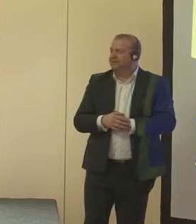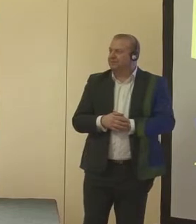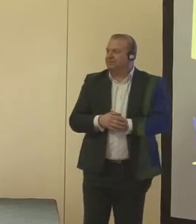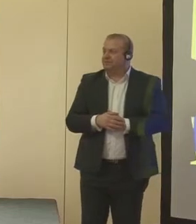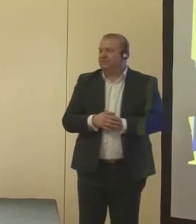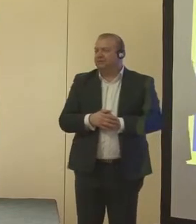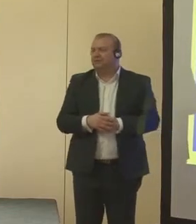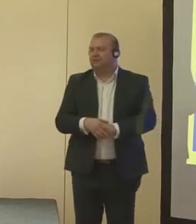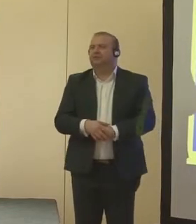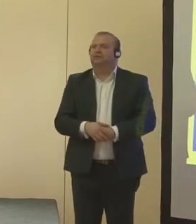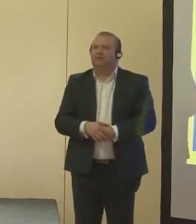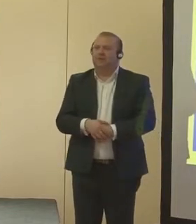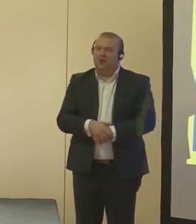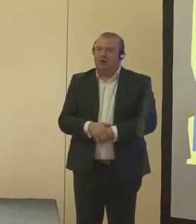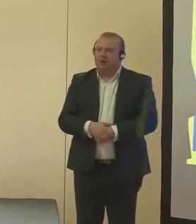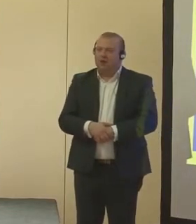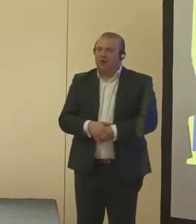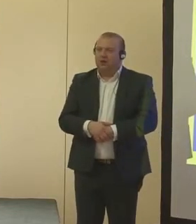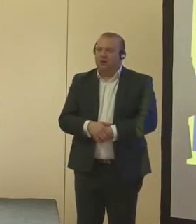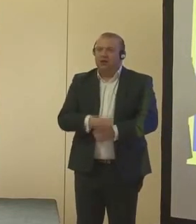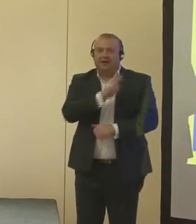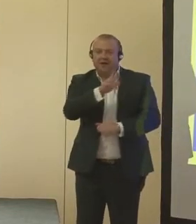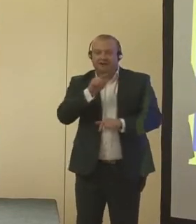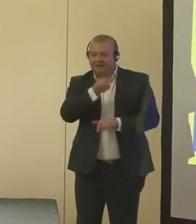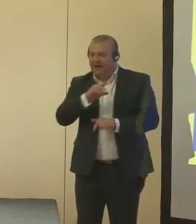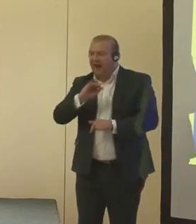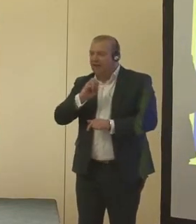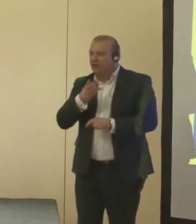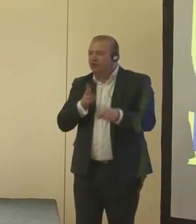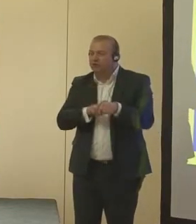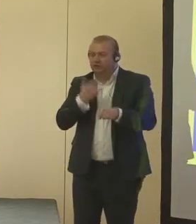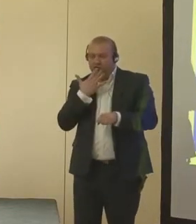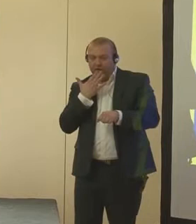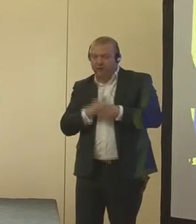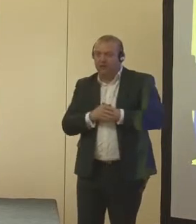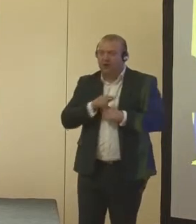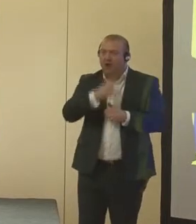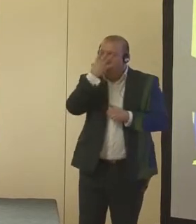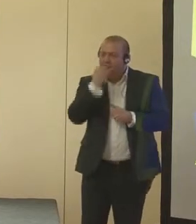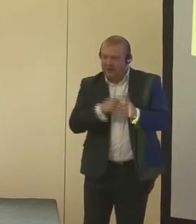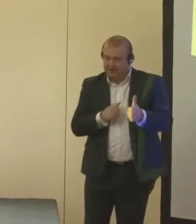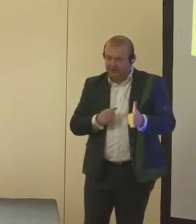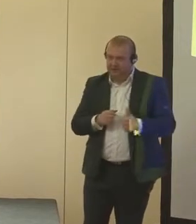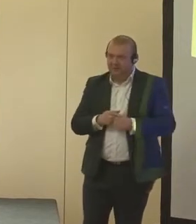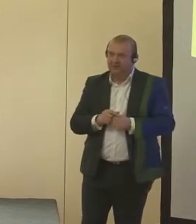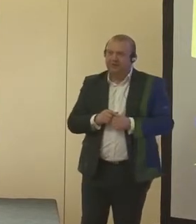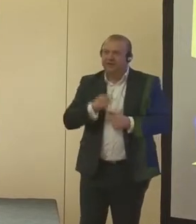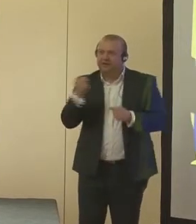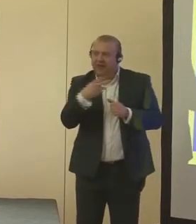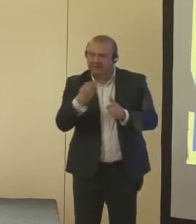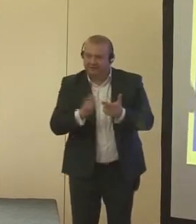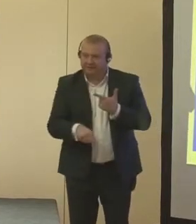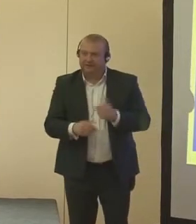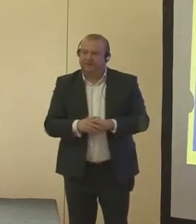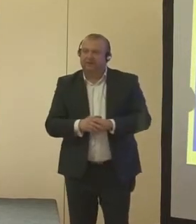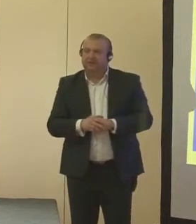For each of these elements that I've just mentioned, so text, video, image, and audio, we'll be answering a few